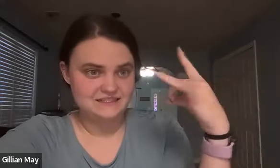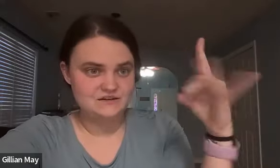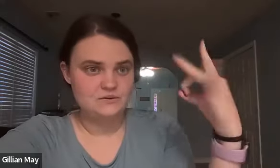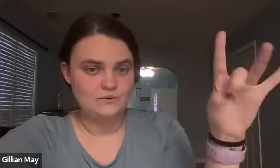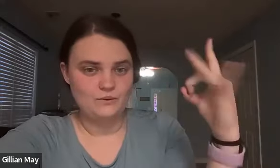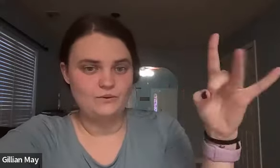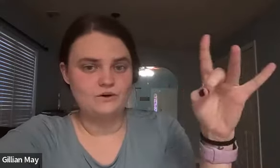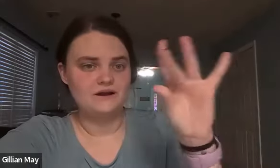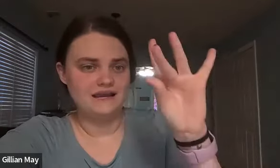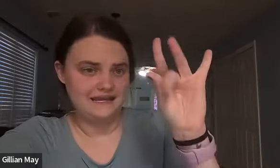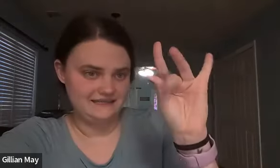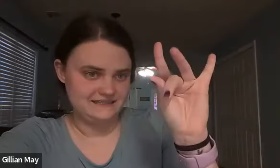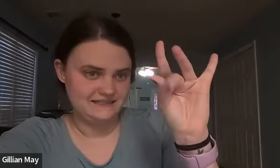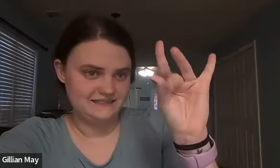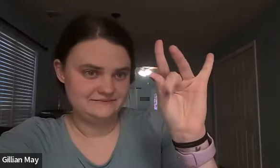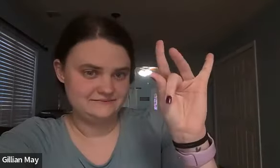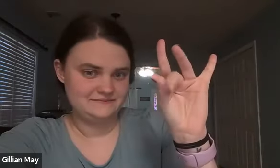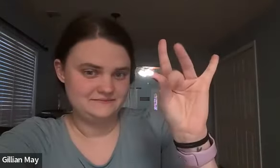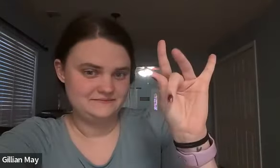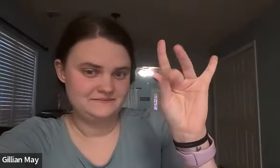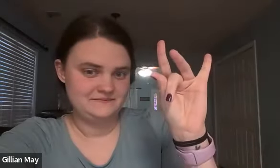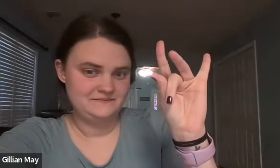18 or 18.